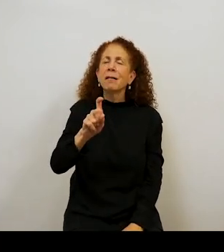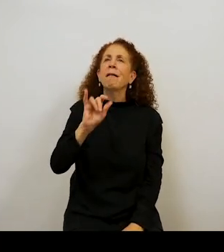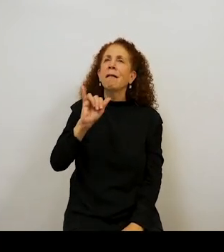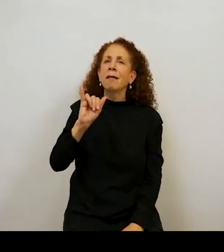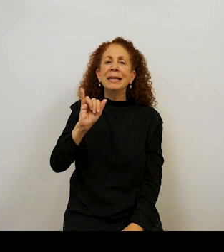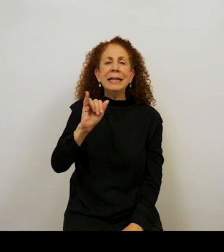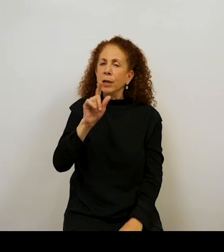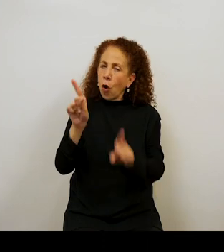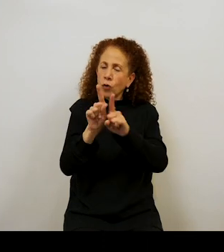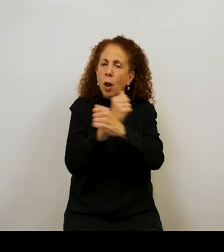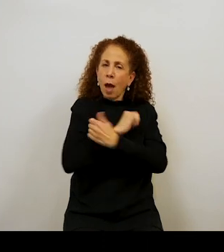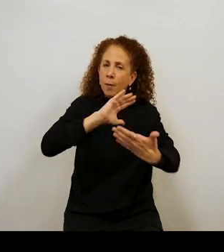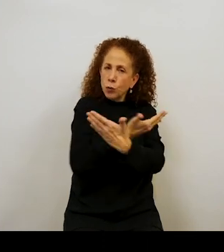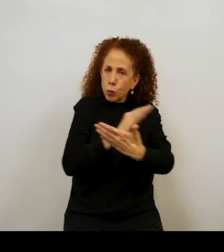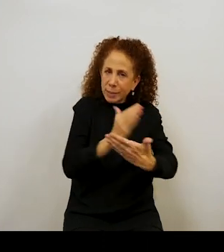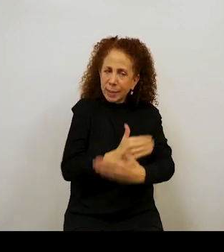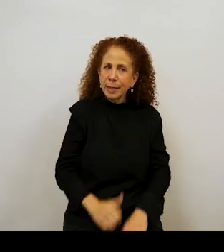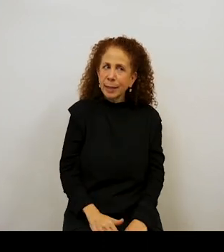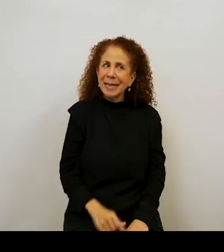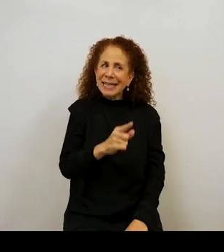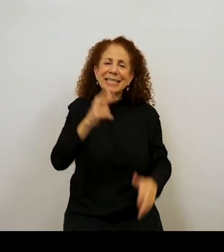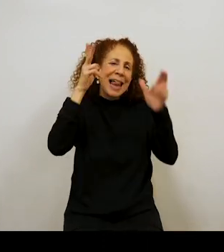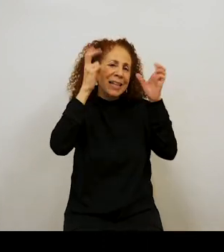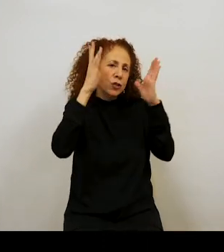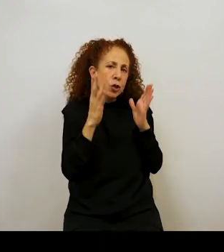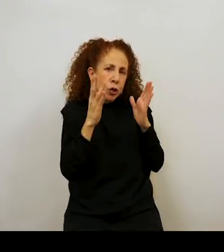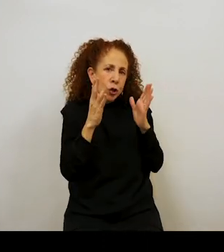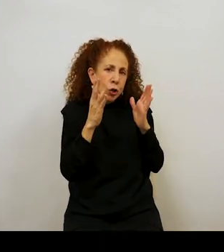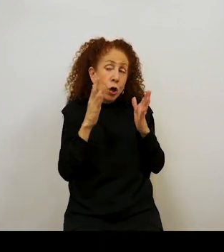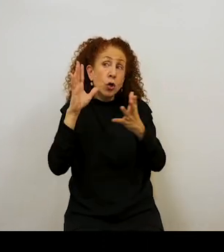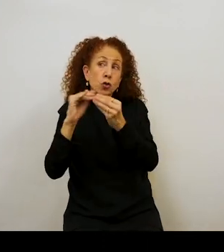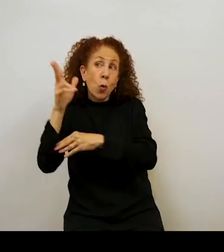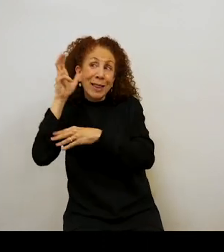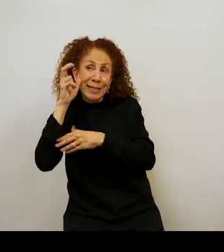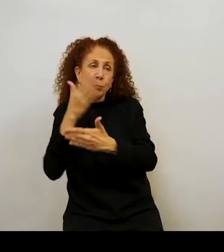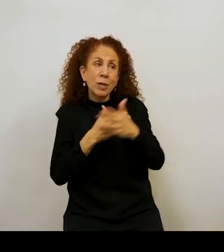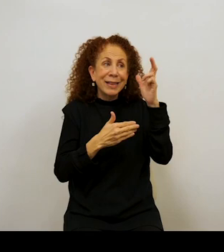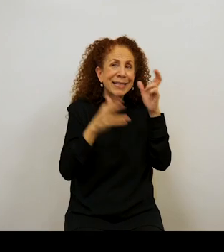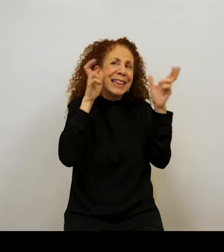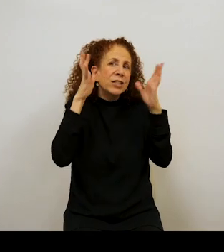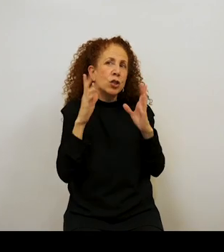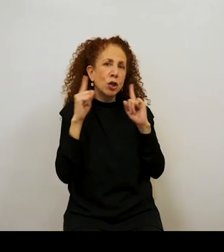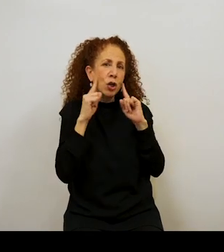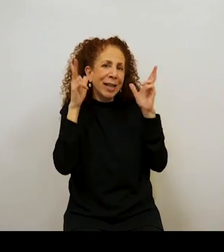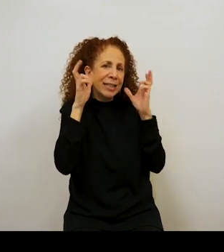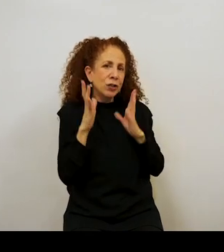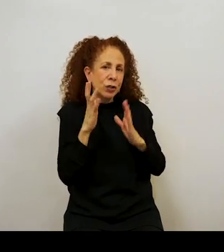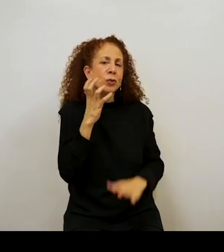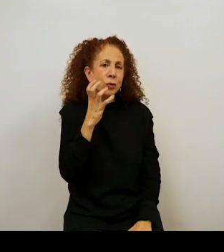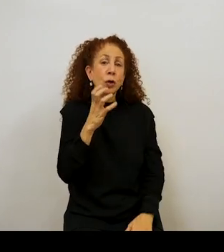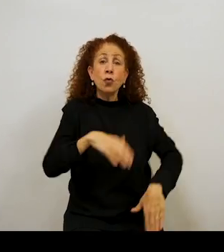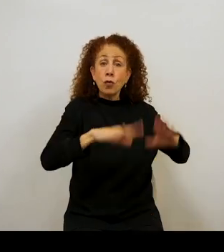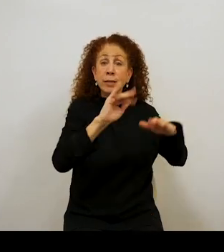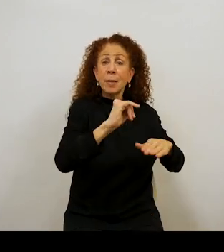And in fact, he's the boy who's so good at listening. Yeah. And he's able to listen to this story. And mm-hmm. that's the vulnerability that comes both with having been raised by the sisters,